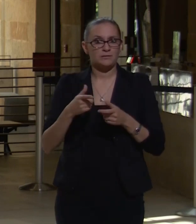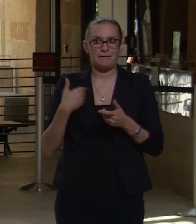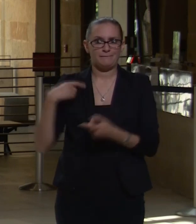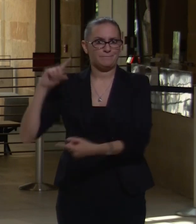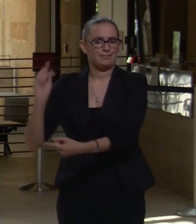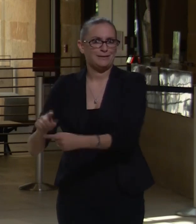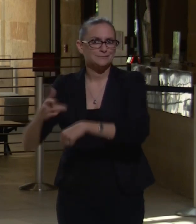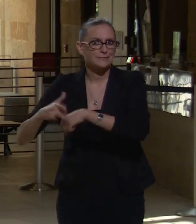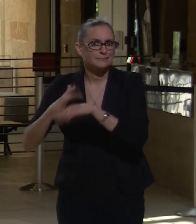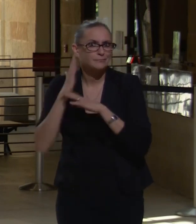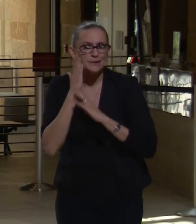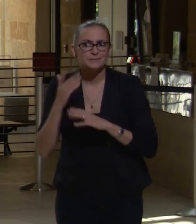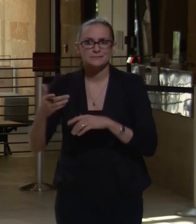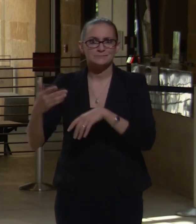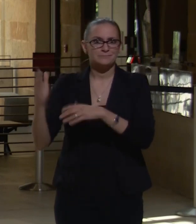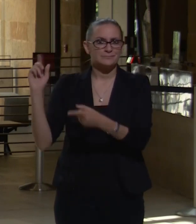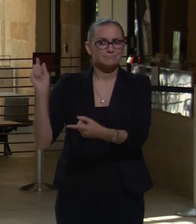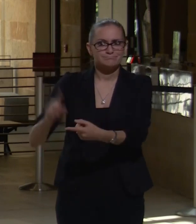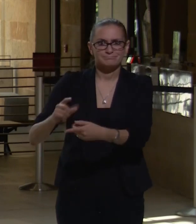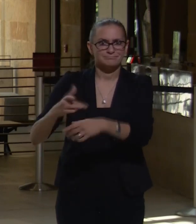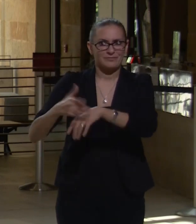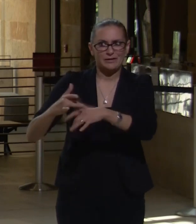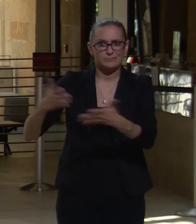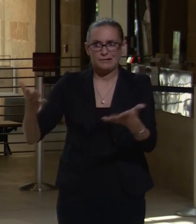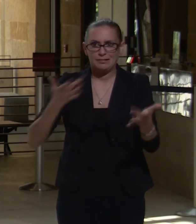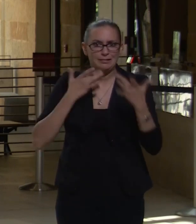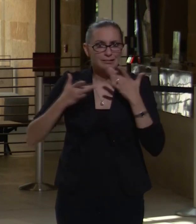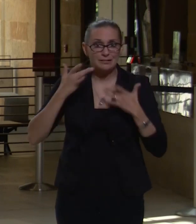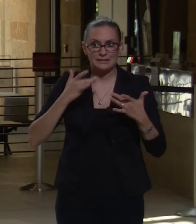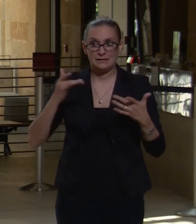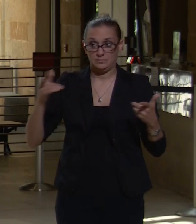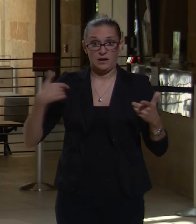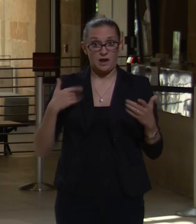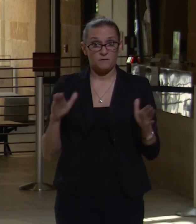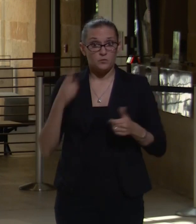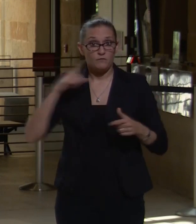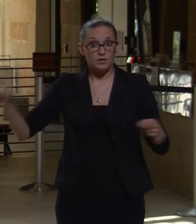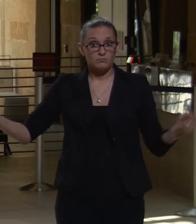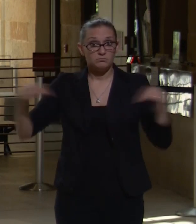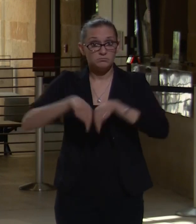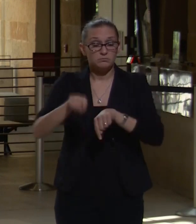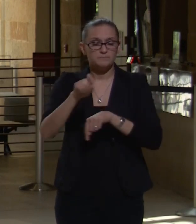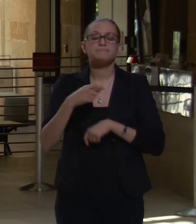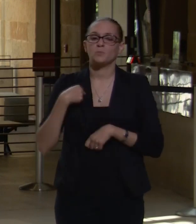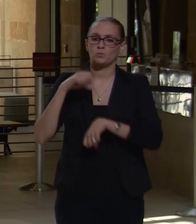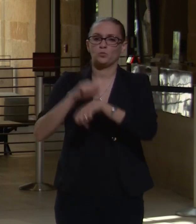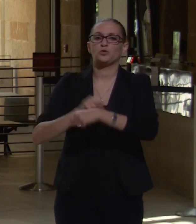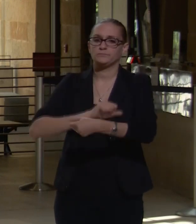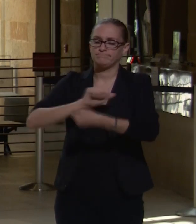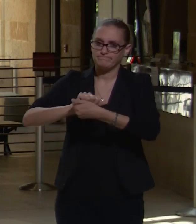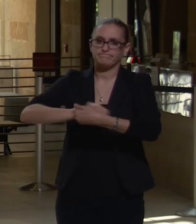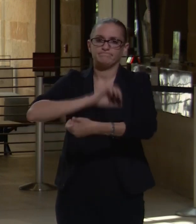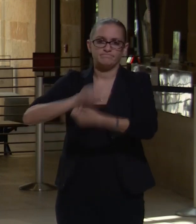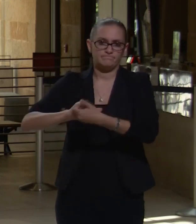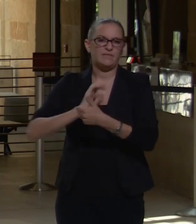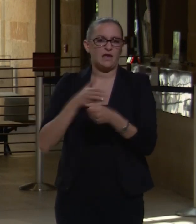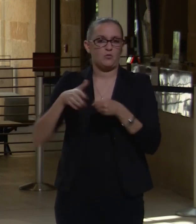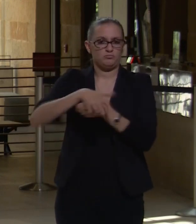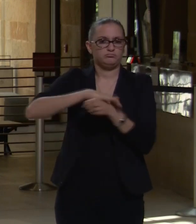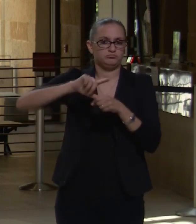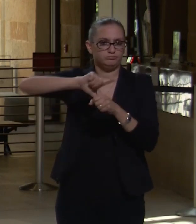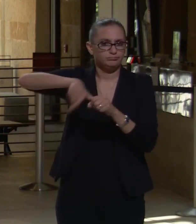with available beds than the metro areas, should there be a need? So we are working closely with our regional partners on